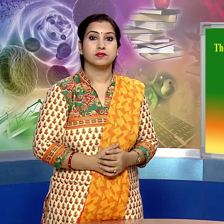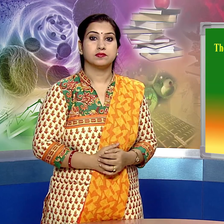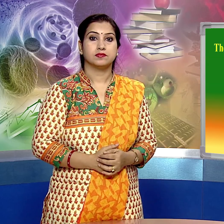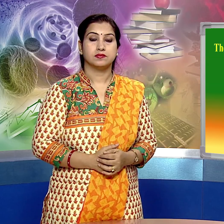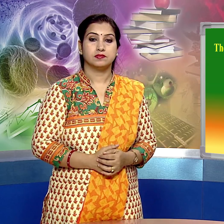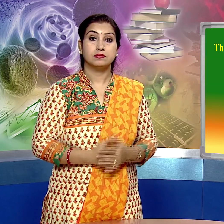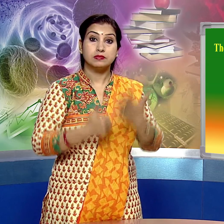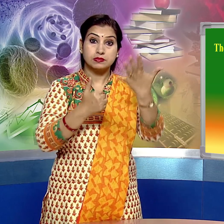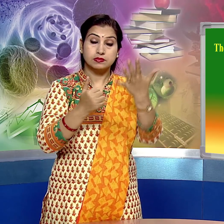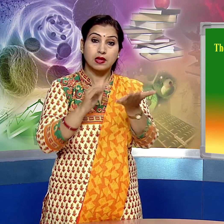minerals,